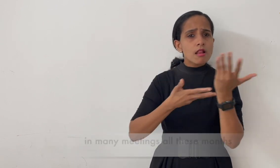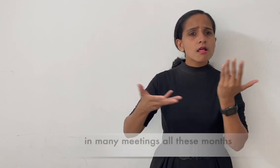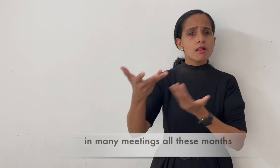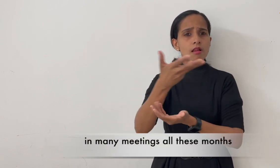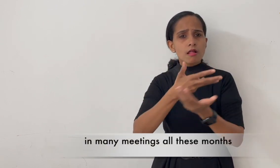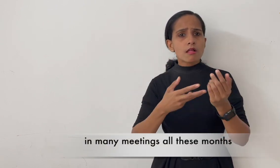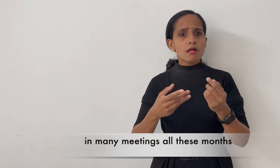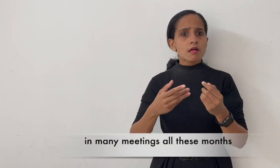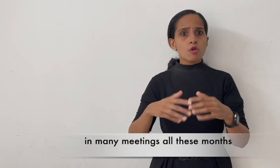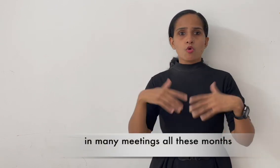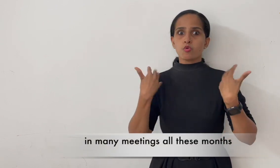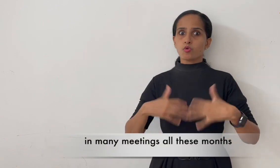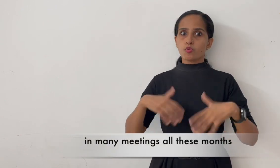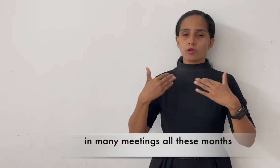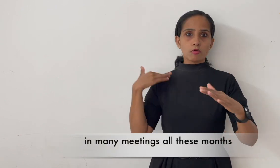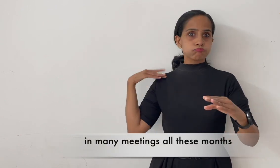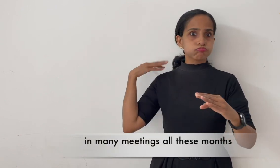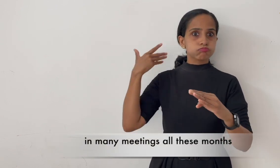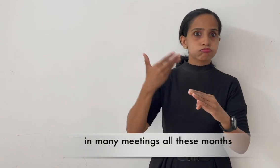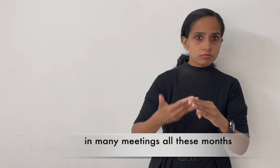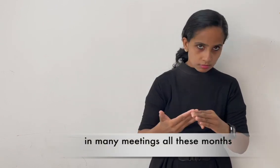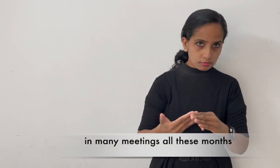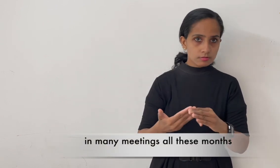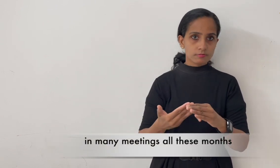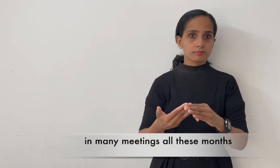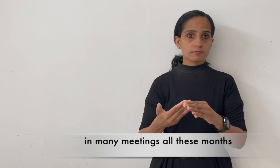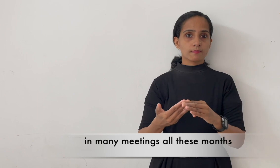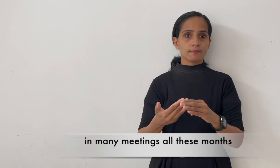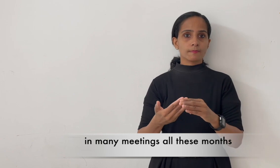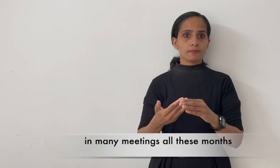meetings all these months.